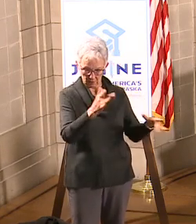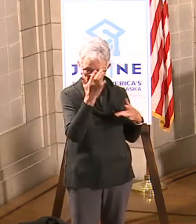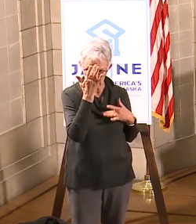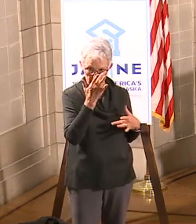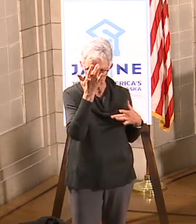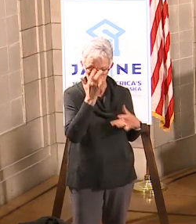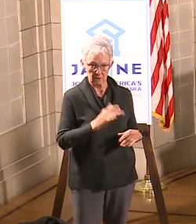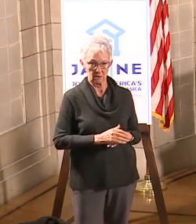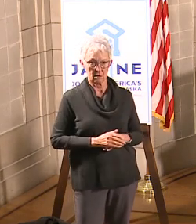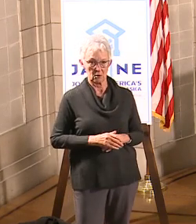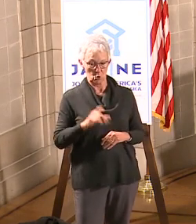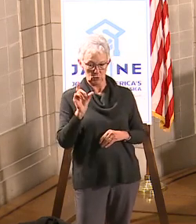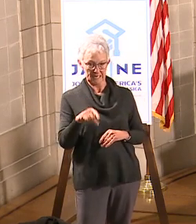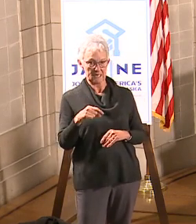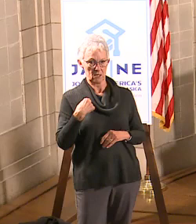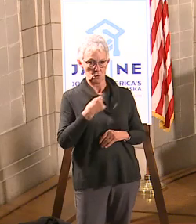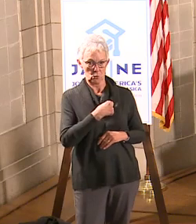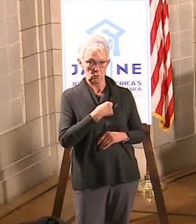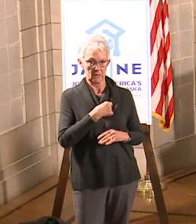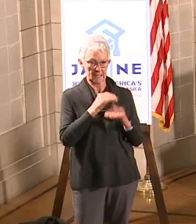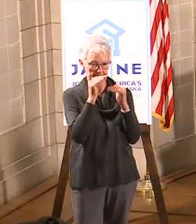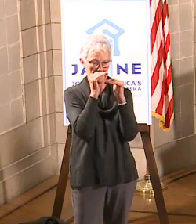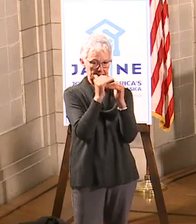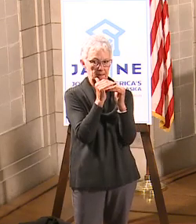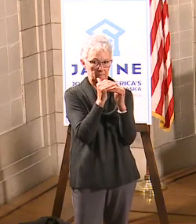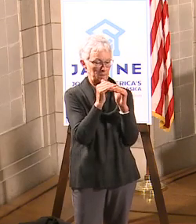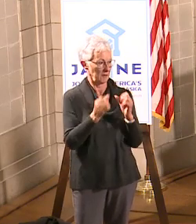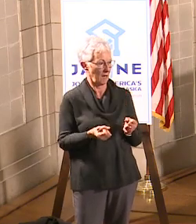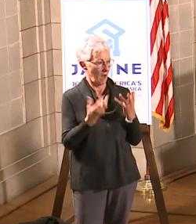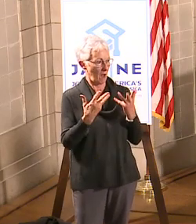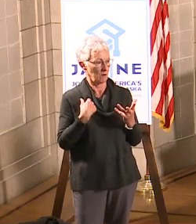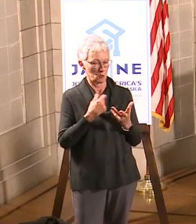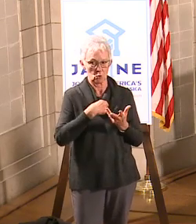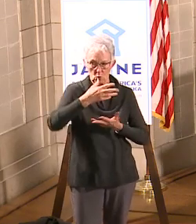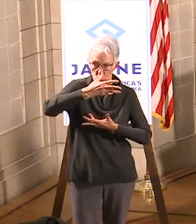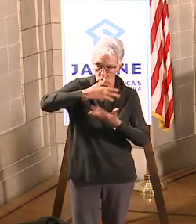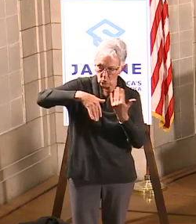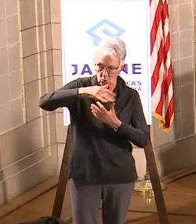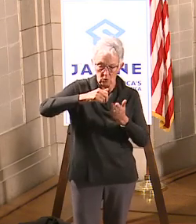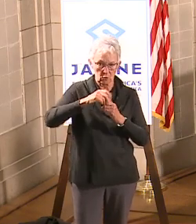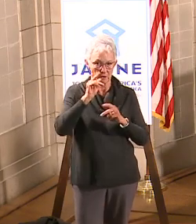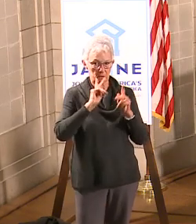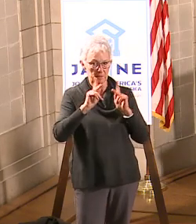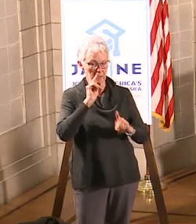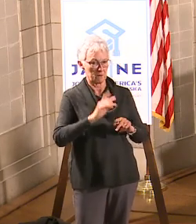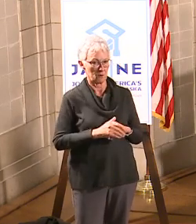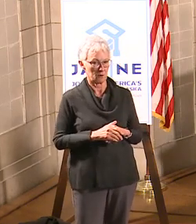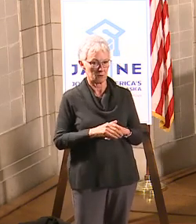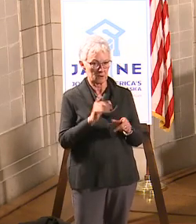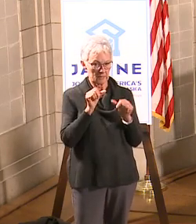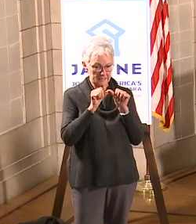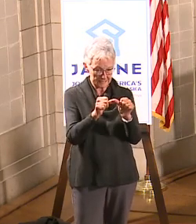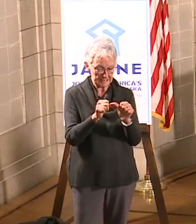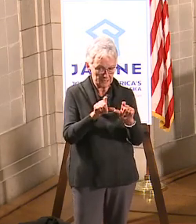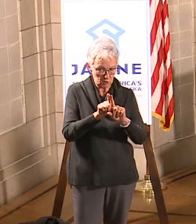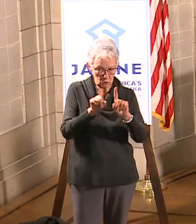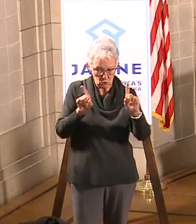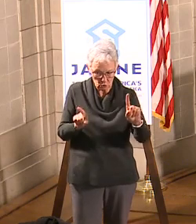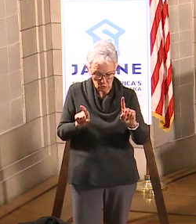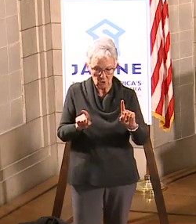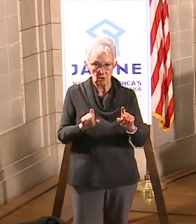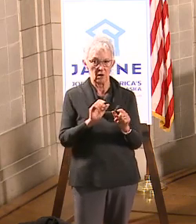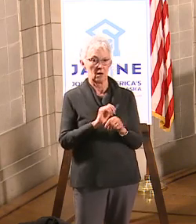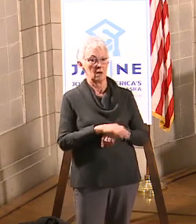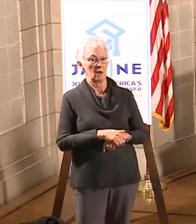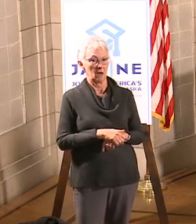person-to-person interactions, wear a mask, watch your distance, wash your hands, and avoid the 3 C's: crowded places,